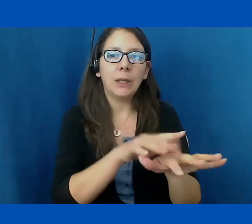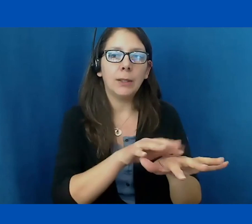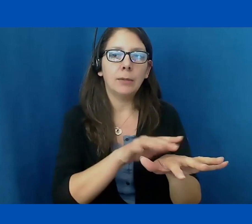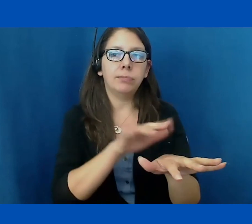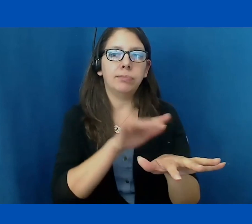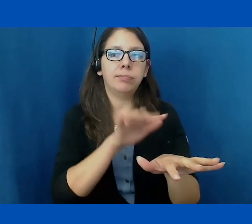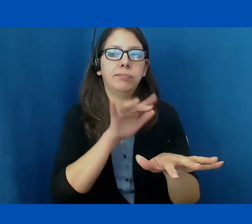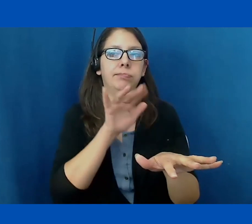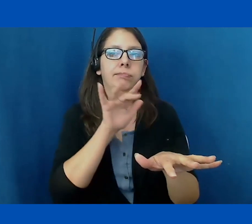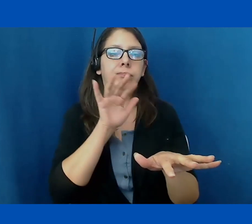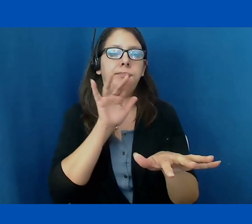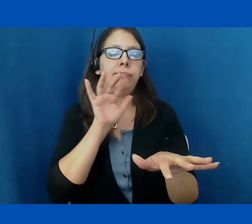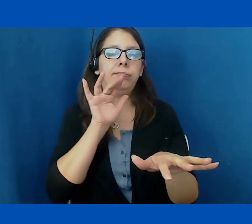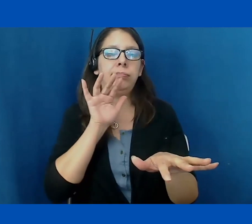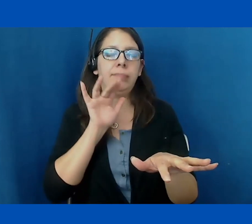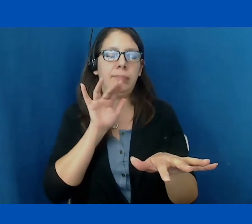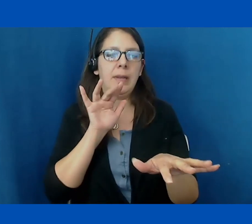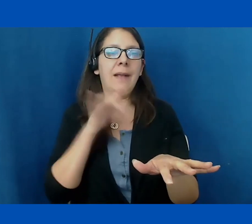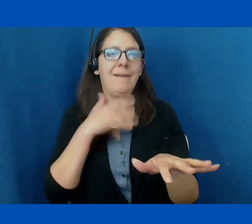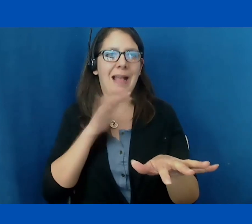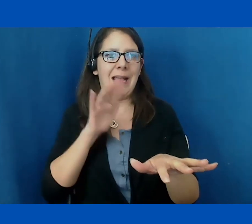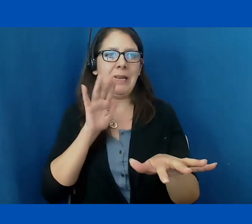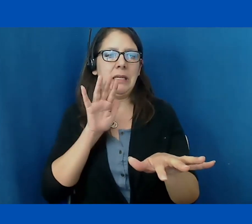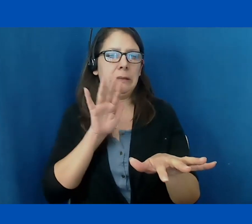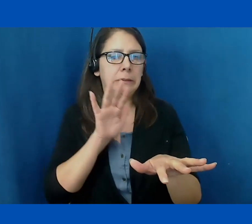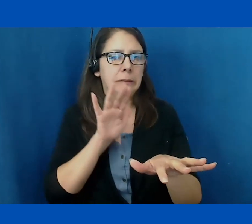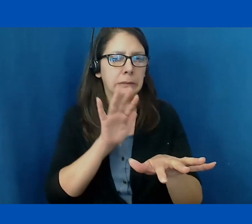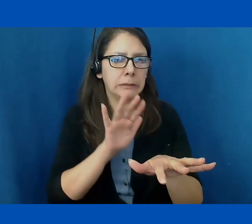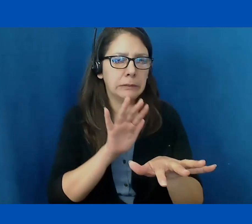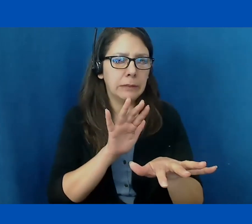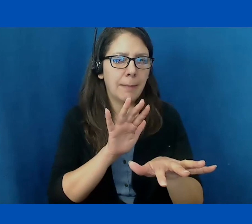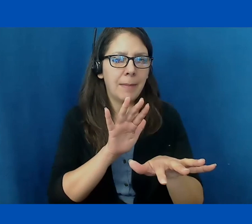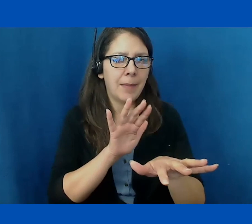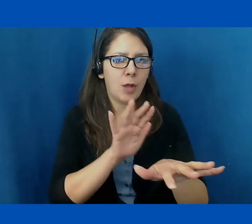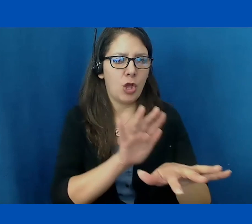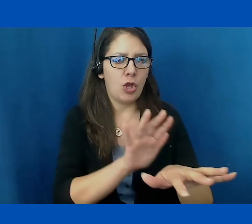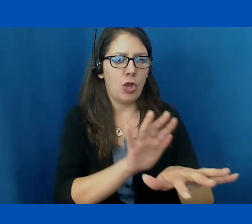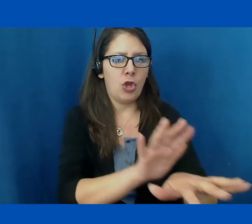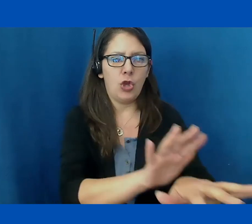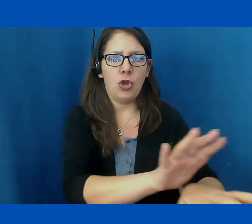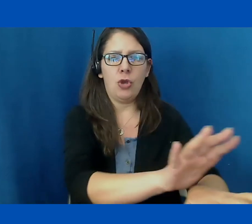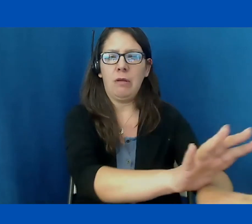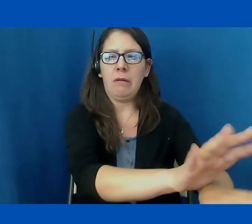know, you know, it feels hot, but the object may actually be a bit further away. So,